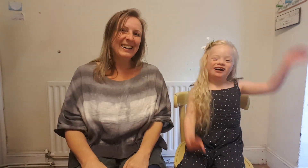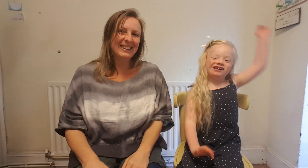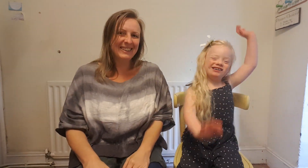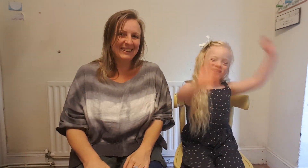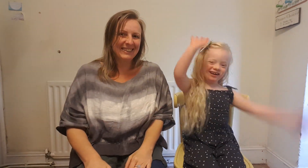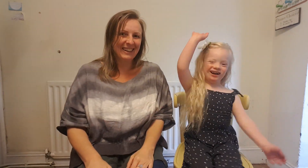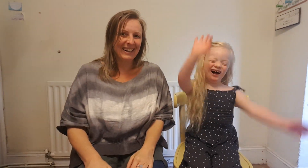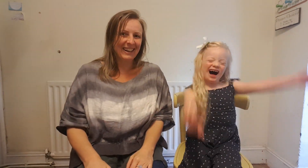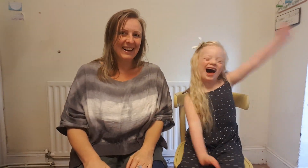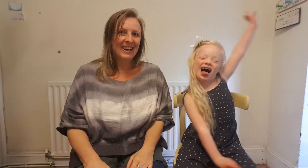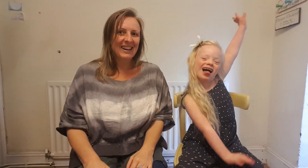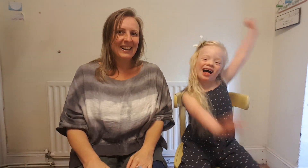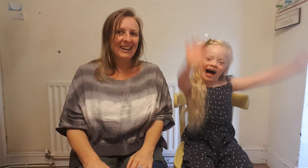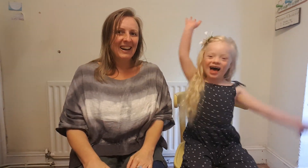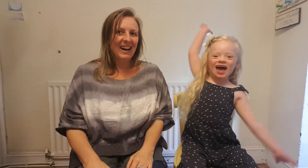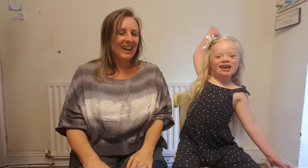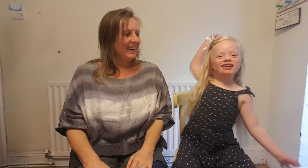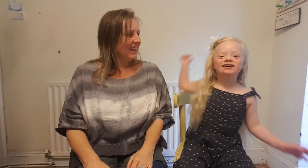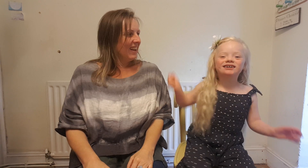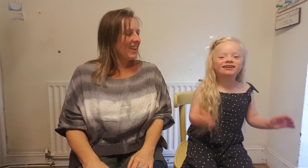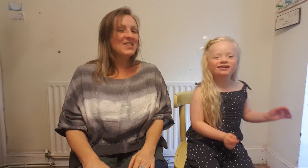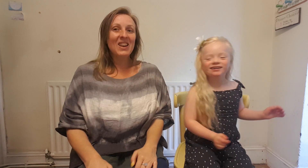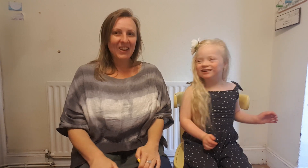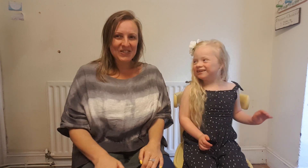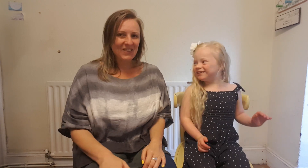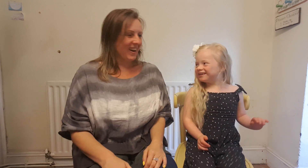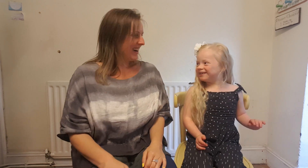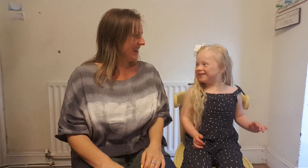Ha ha. Hi. Hi. That's a lot of highs.